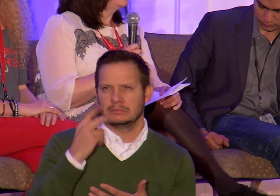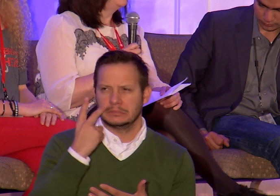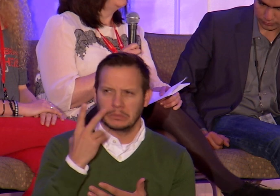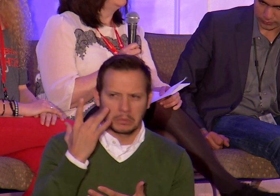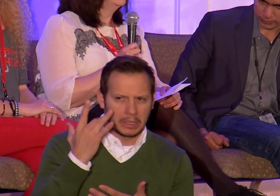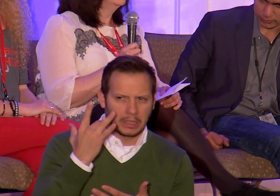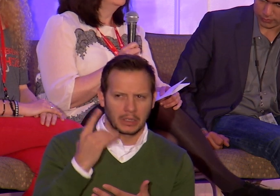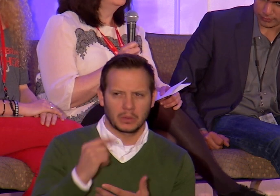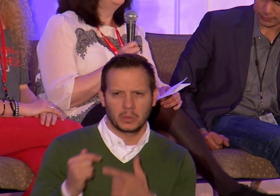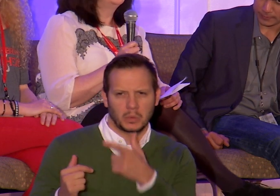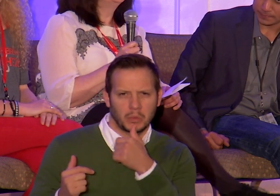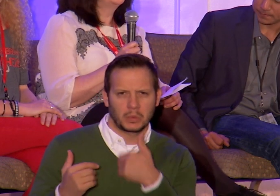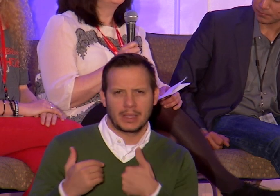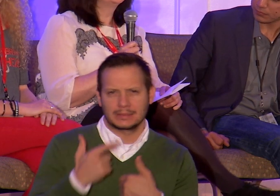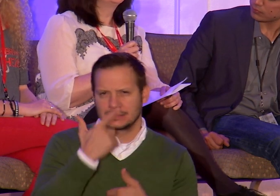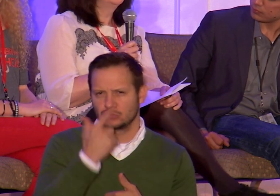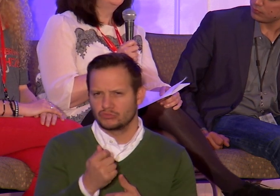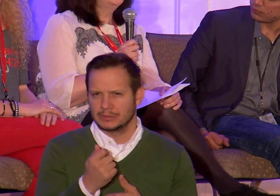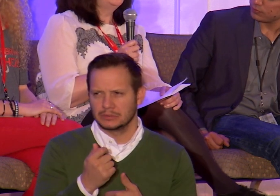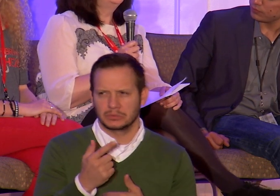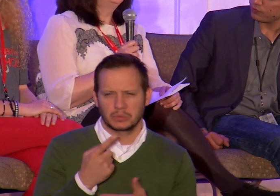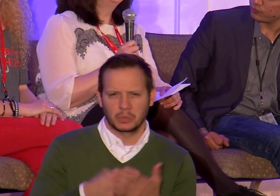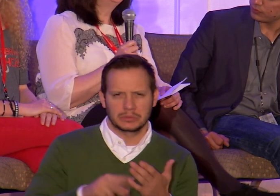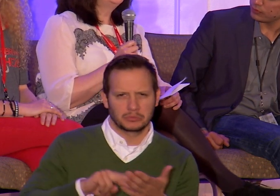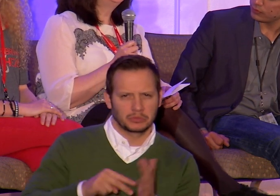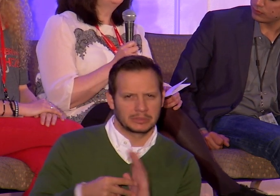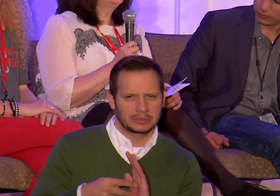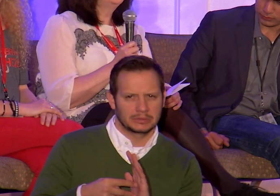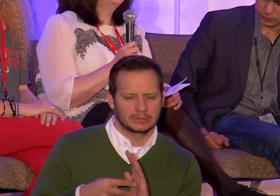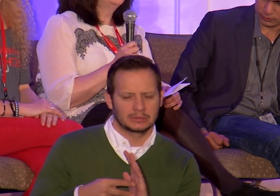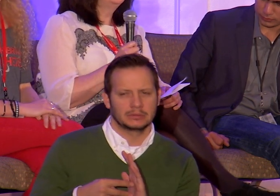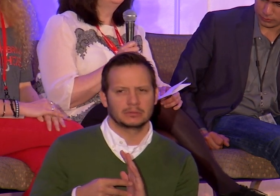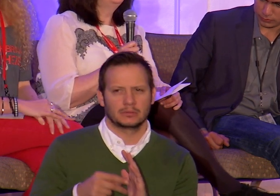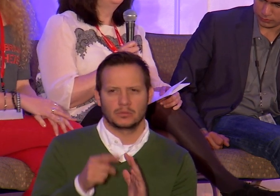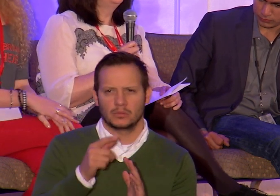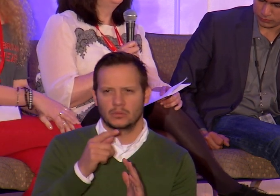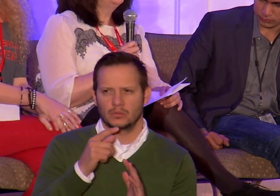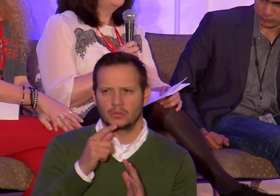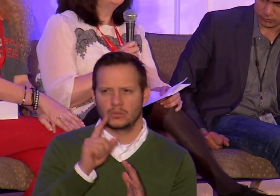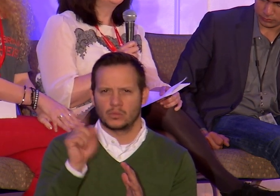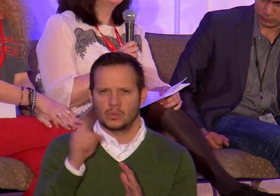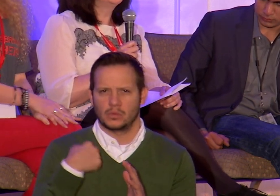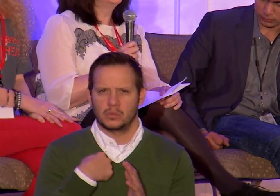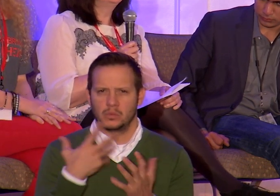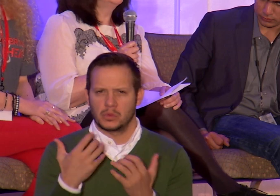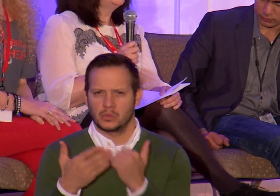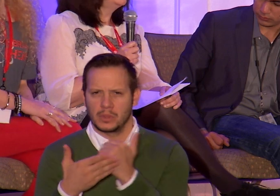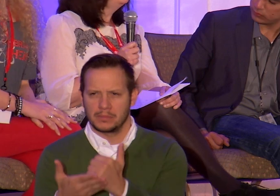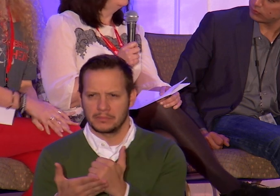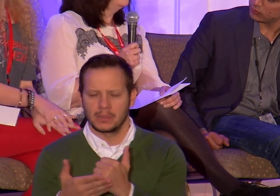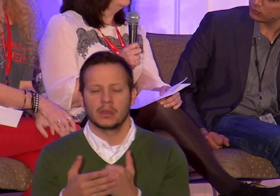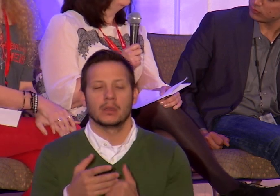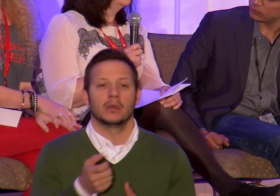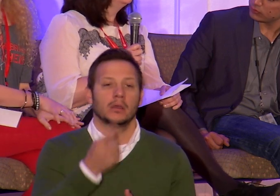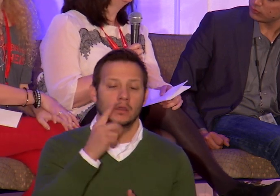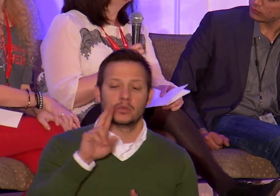interests are being addressed. And in a sense, I think that for the U.S.